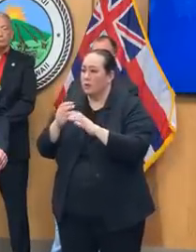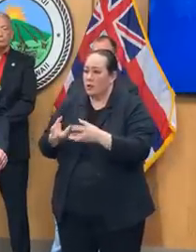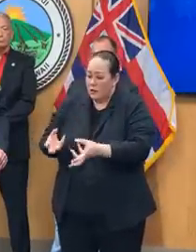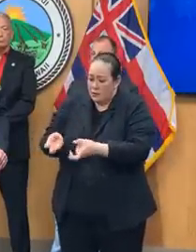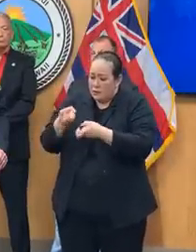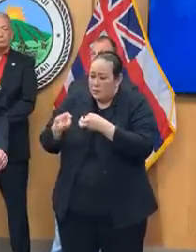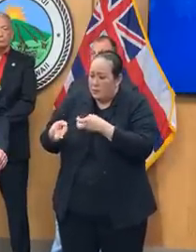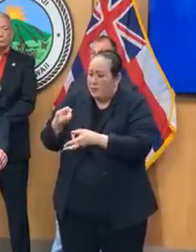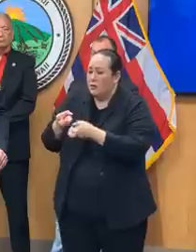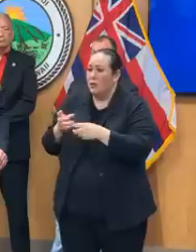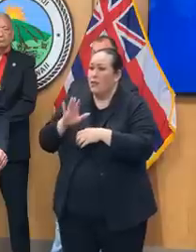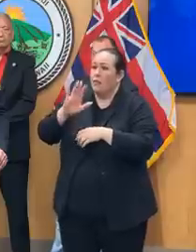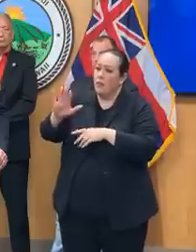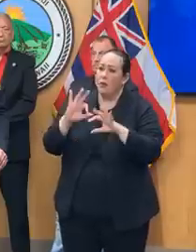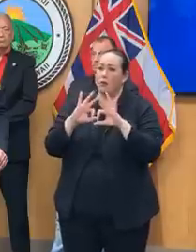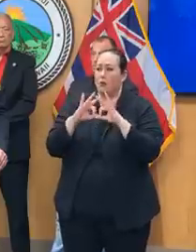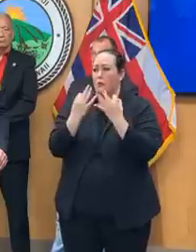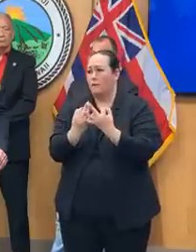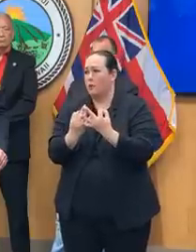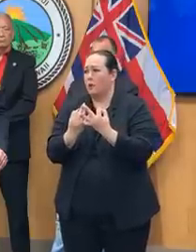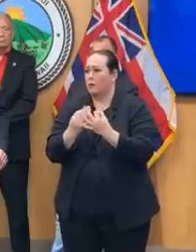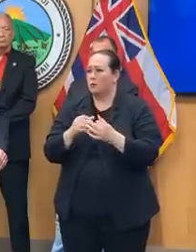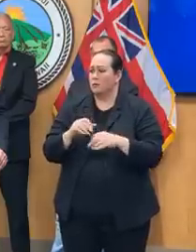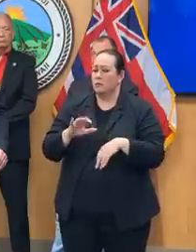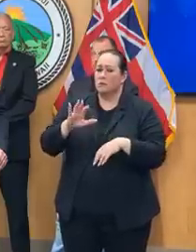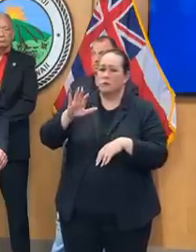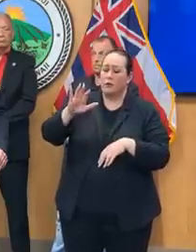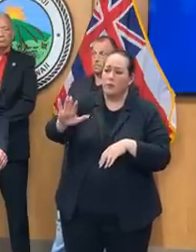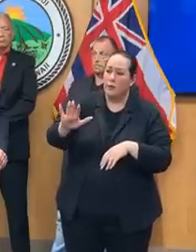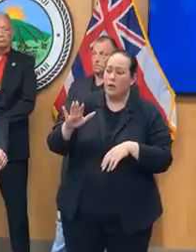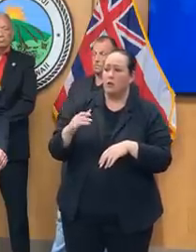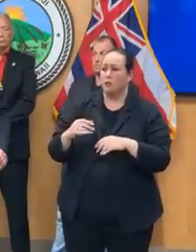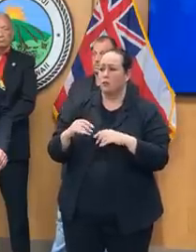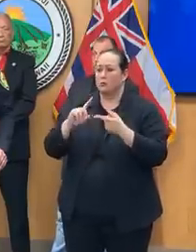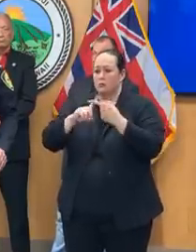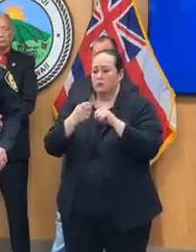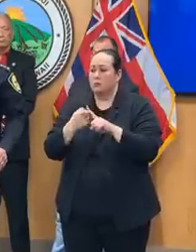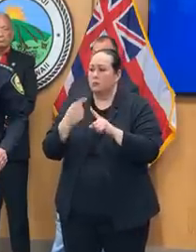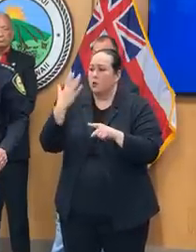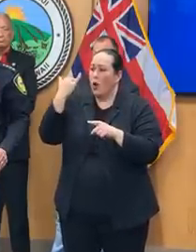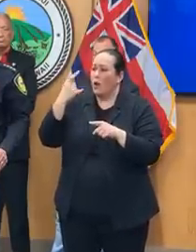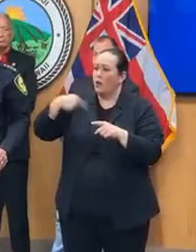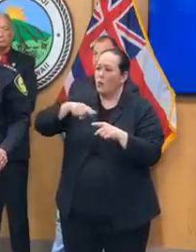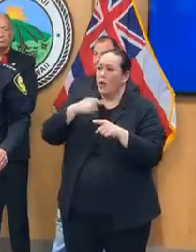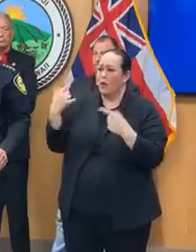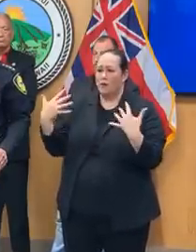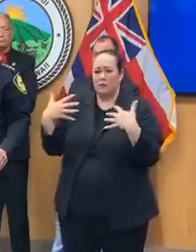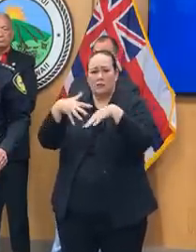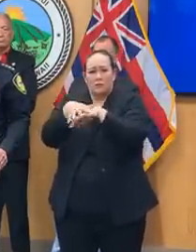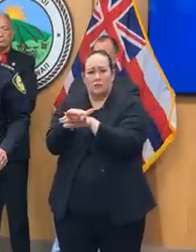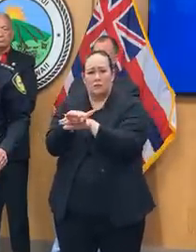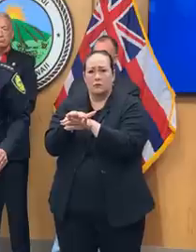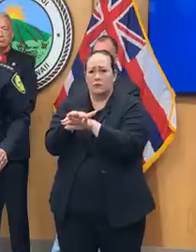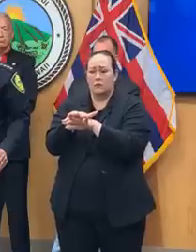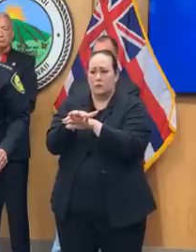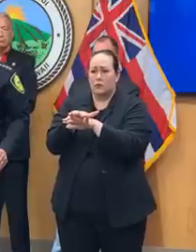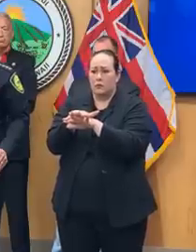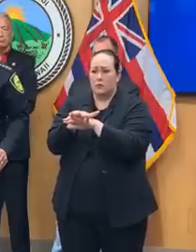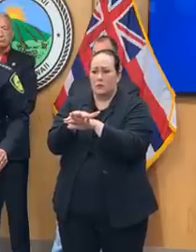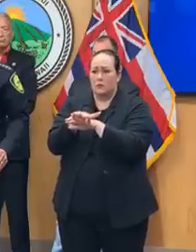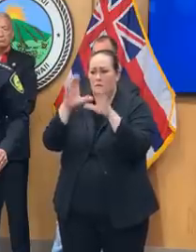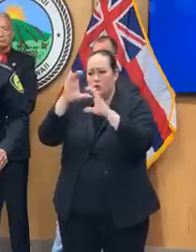recovering their loved ones and members of their families, because we have an integrated, unified, urban search and